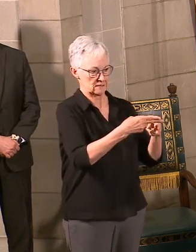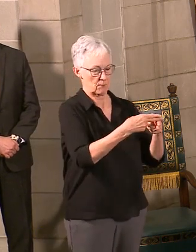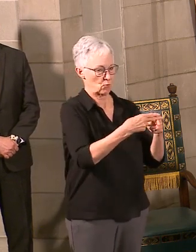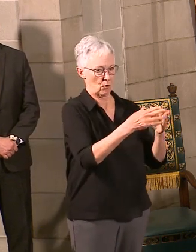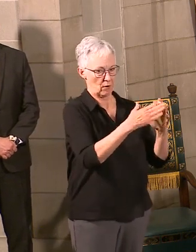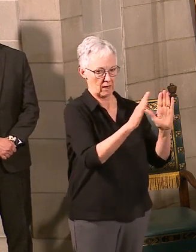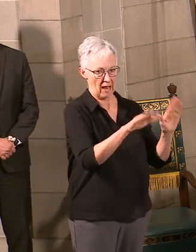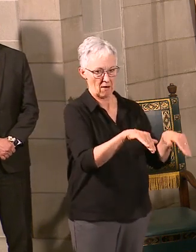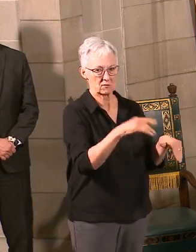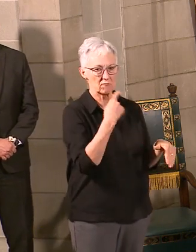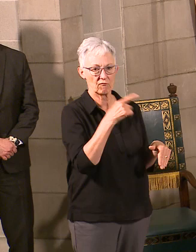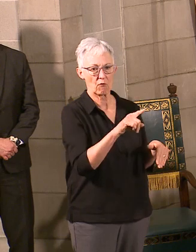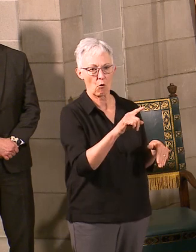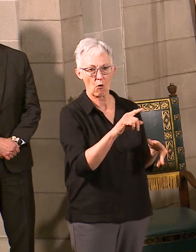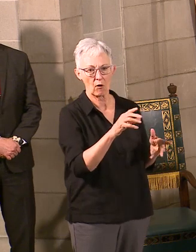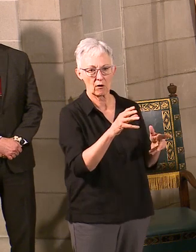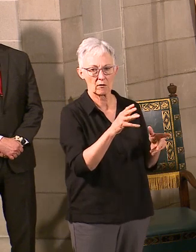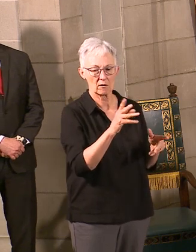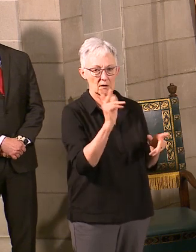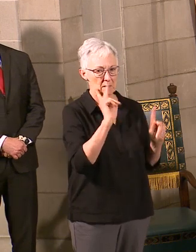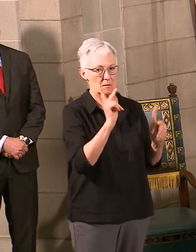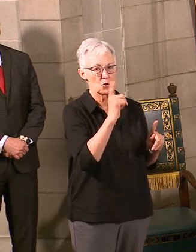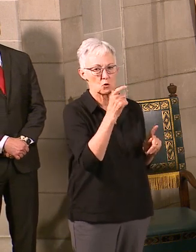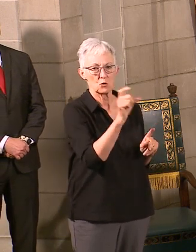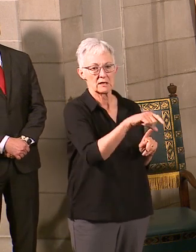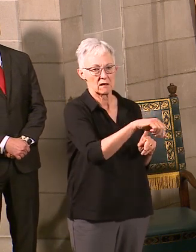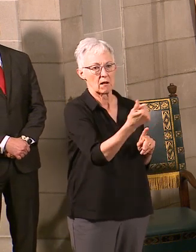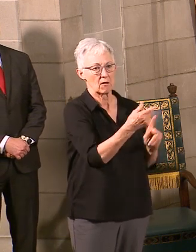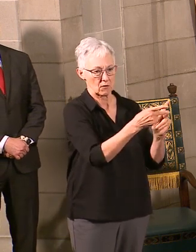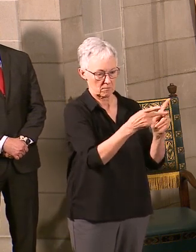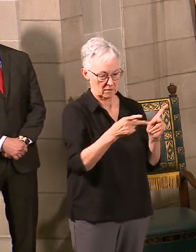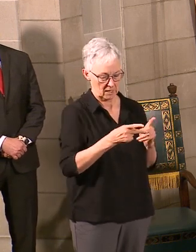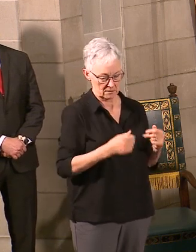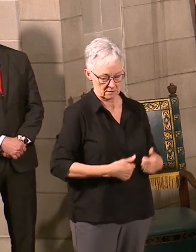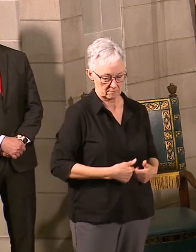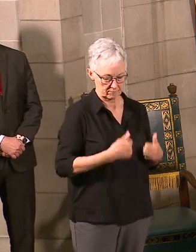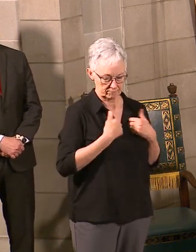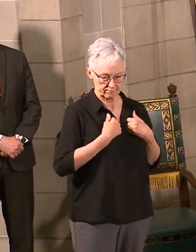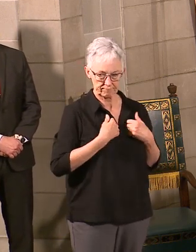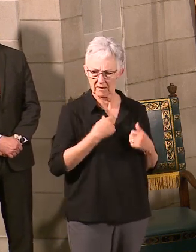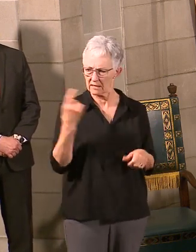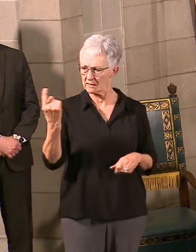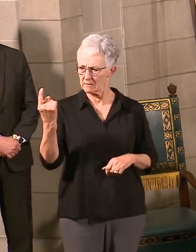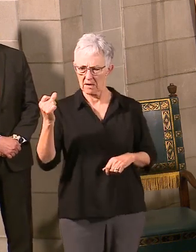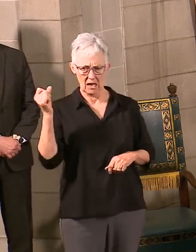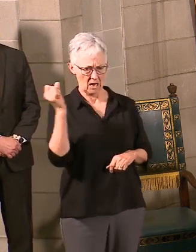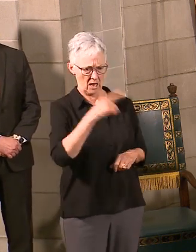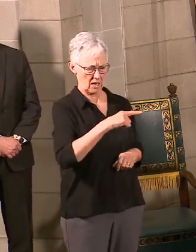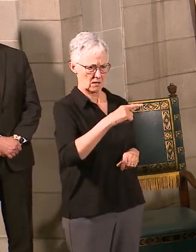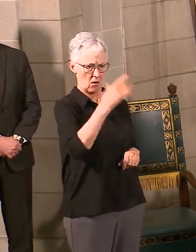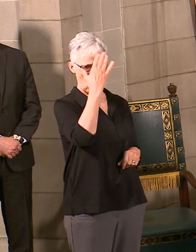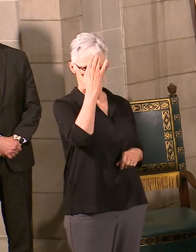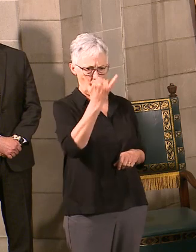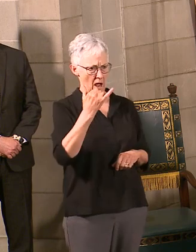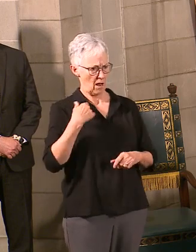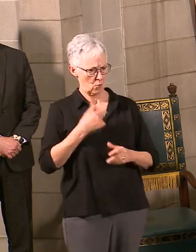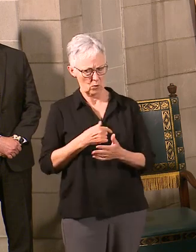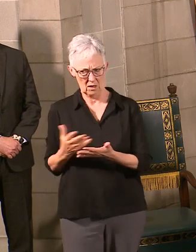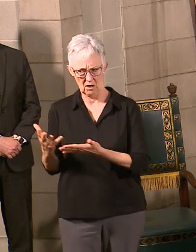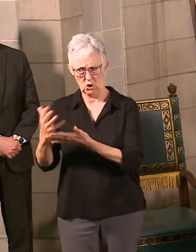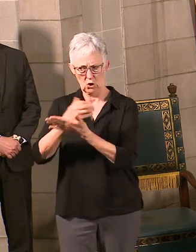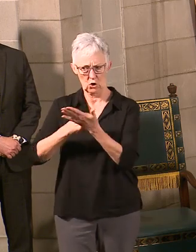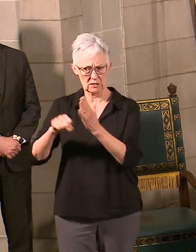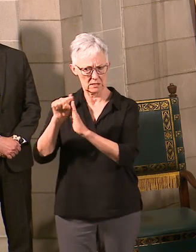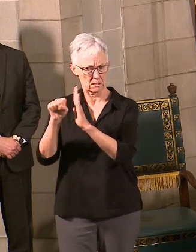Associated Press, one question right now: why was revenue higher than expected in March, and how is April looking so far?